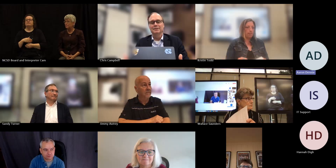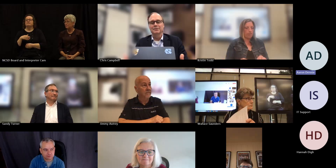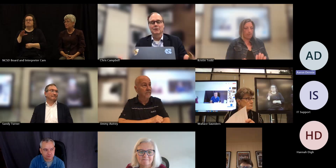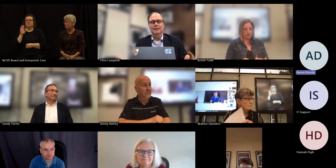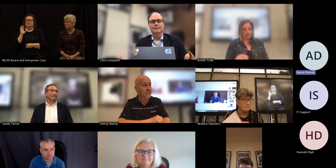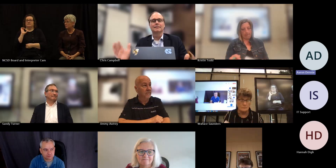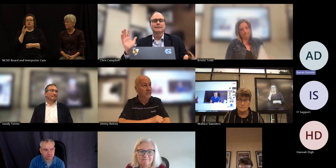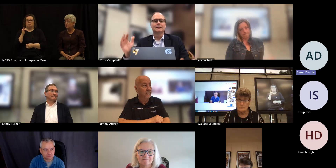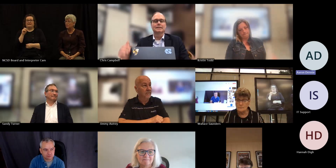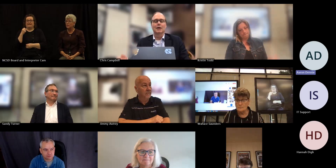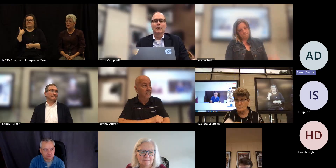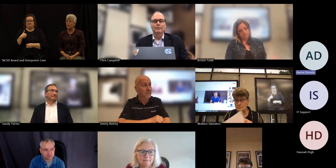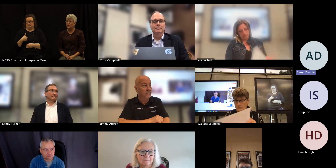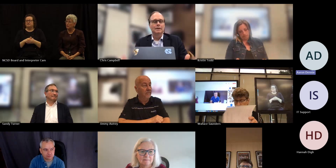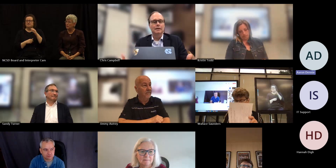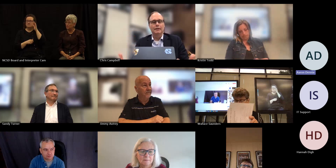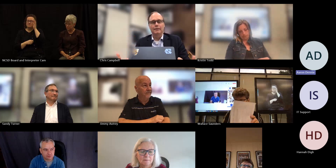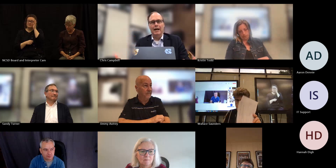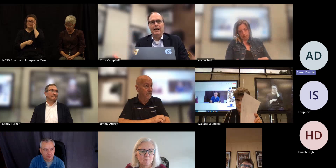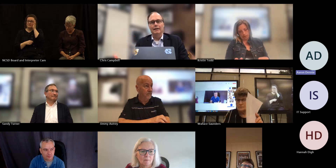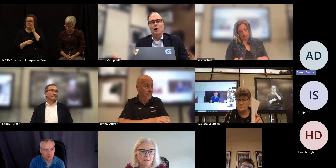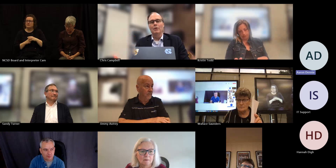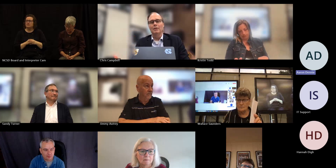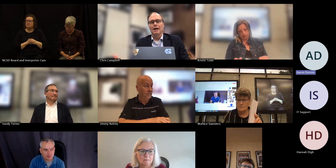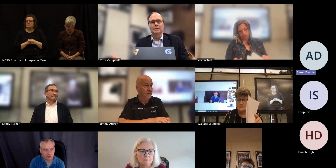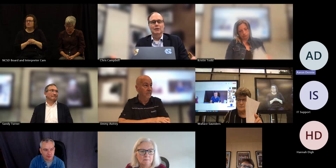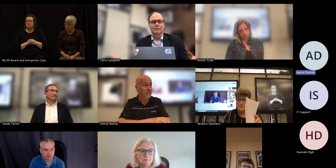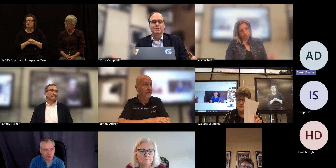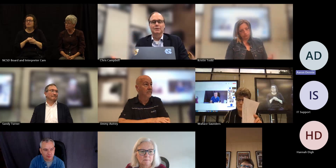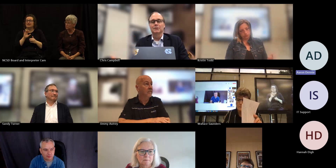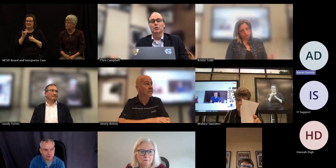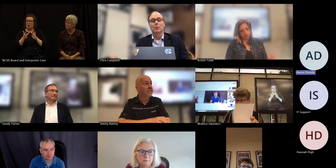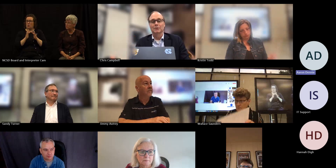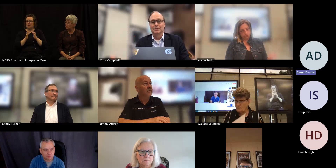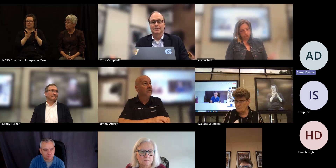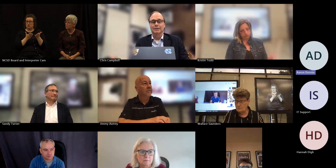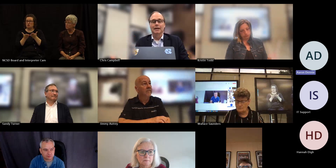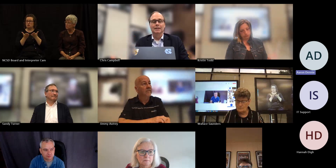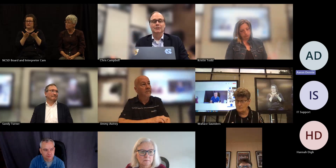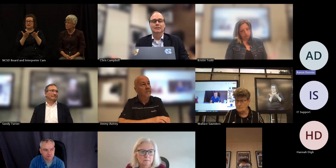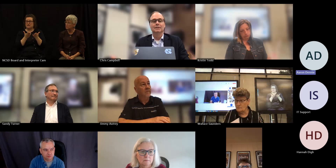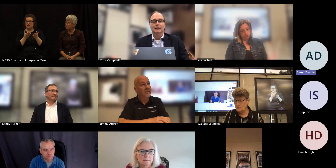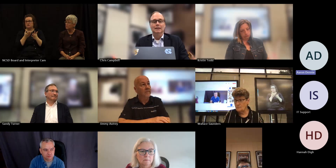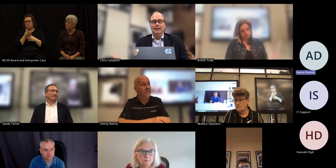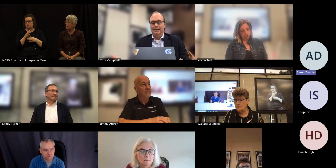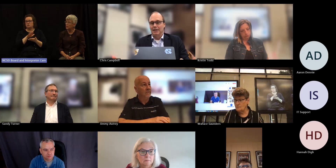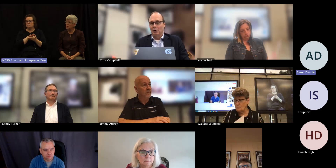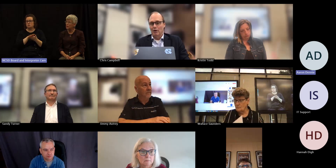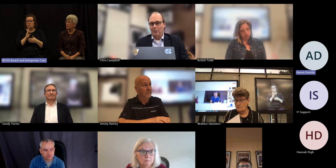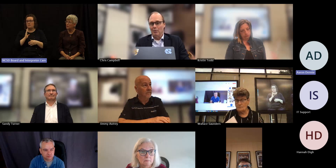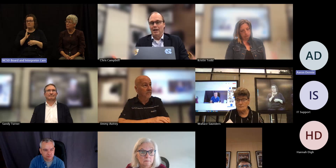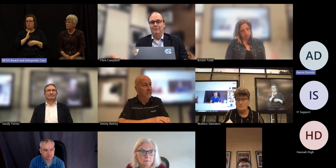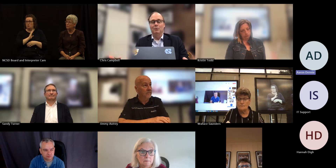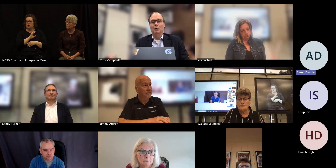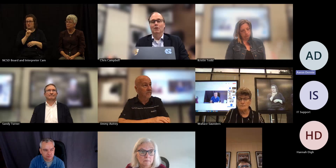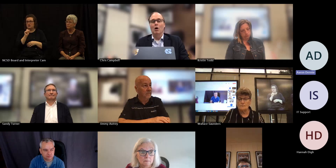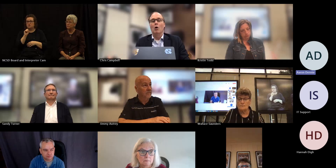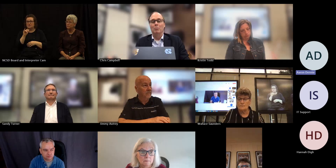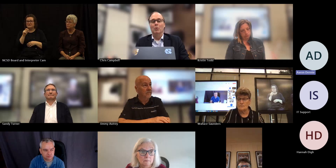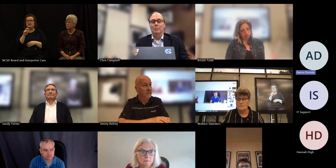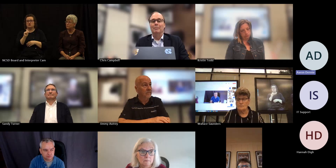And this is Chris. So like that online service through the School Board Association is a great